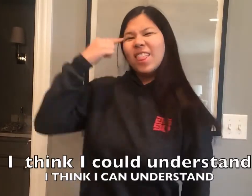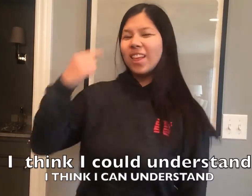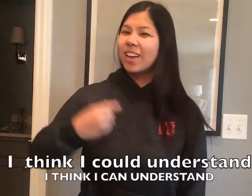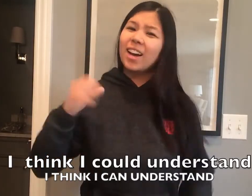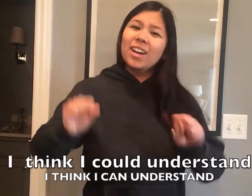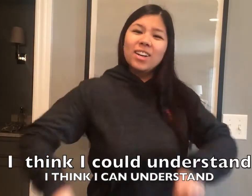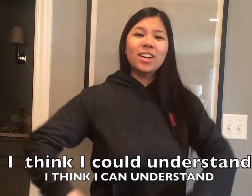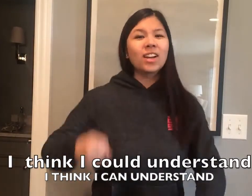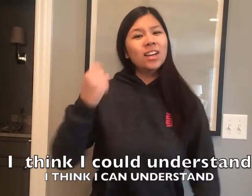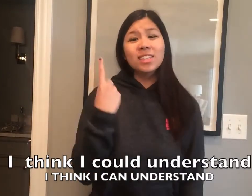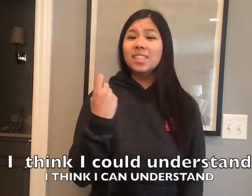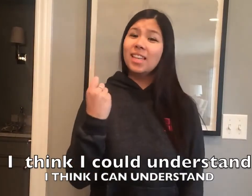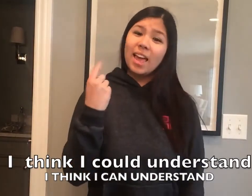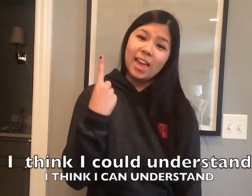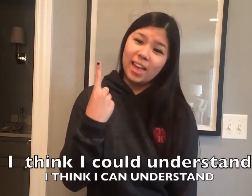think I could understand